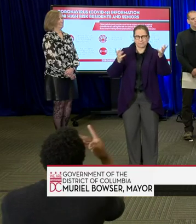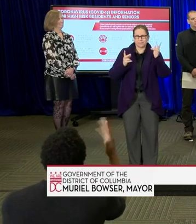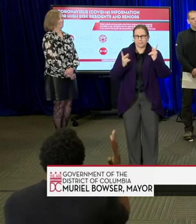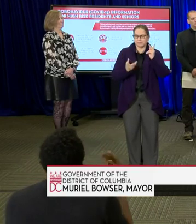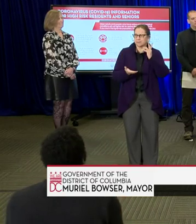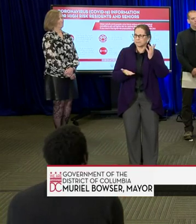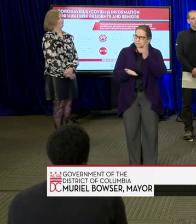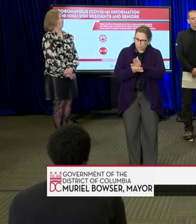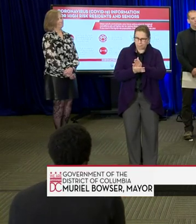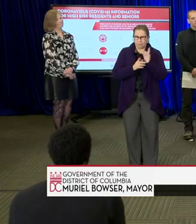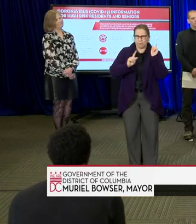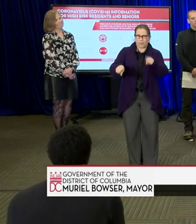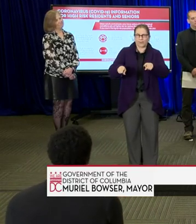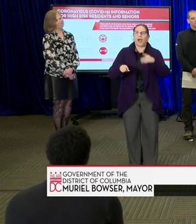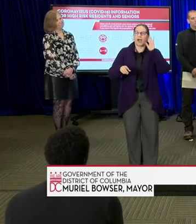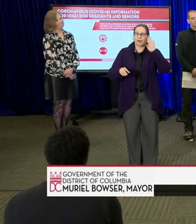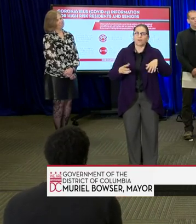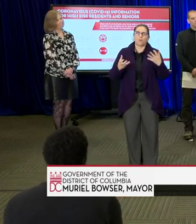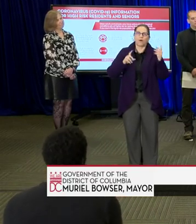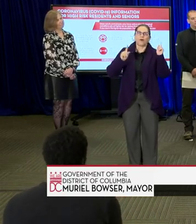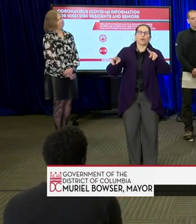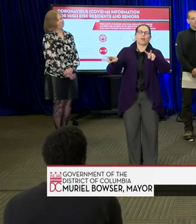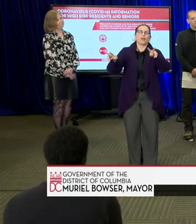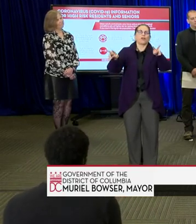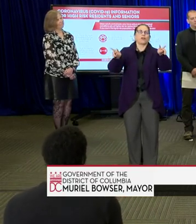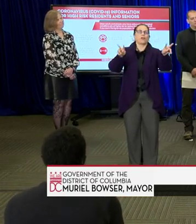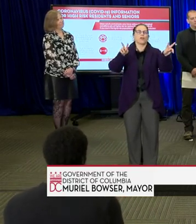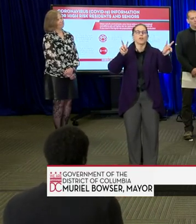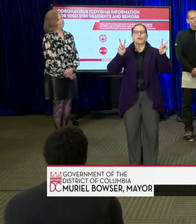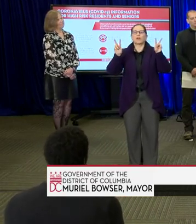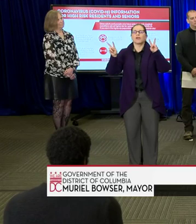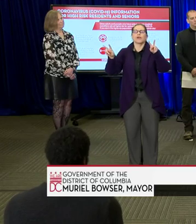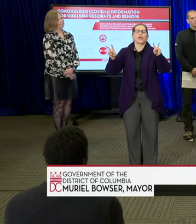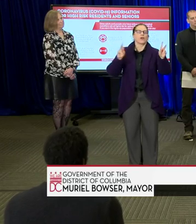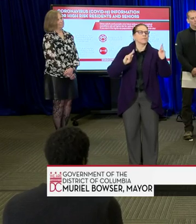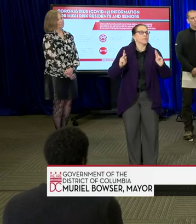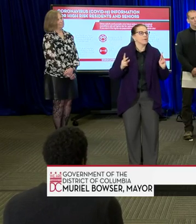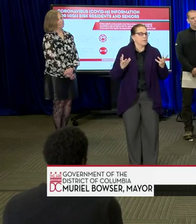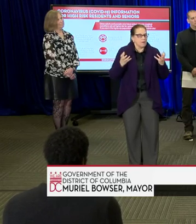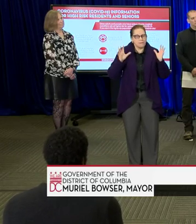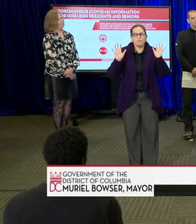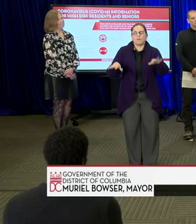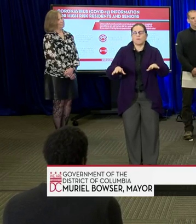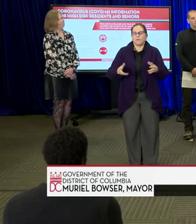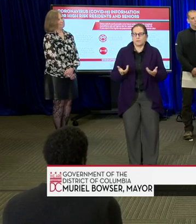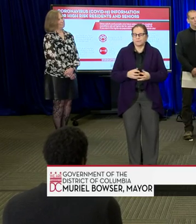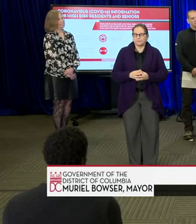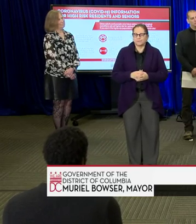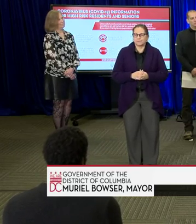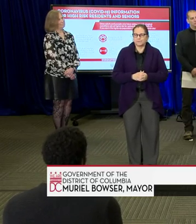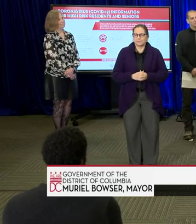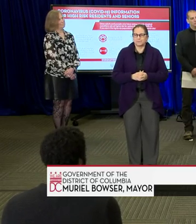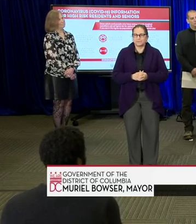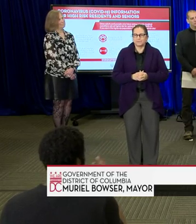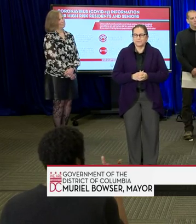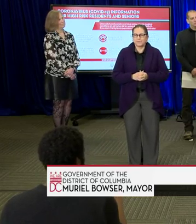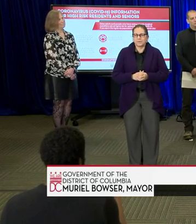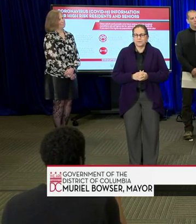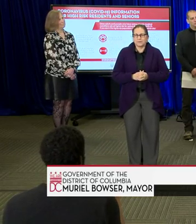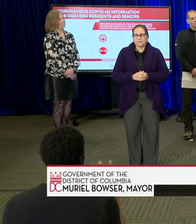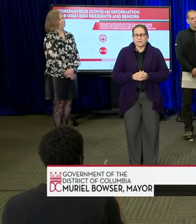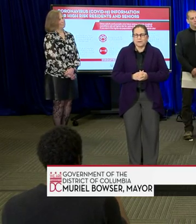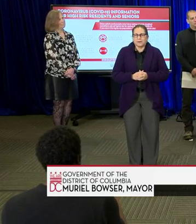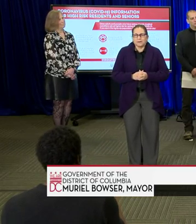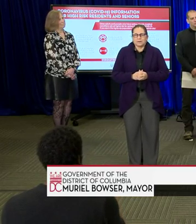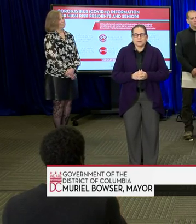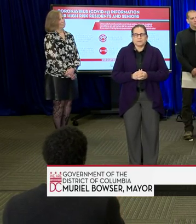know that it created an opportunity for people just to go take to the street, if you will. So now they're not